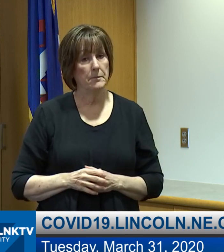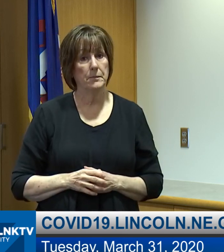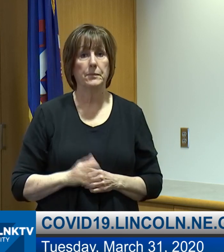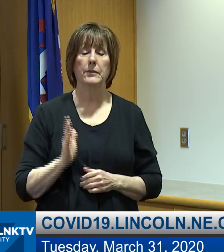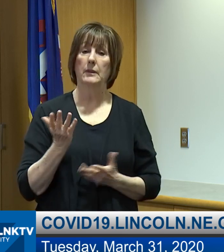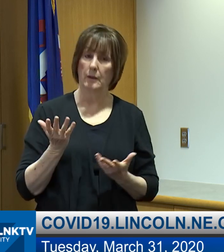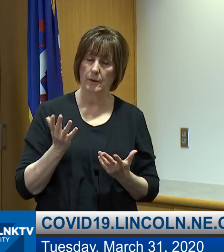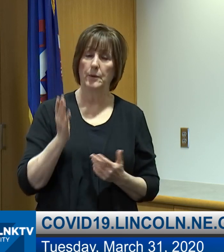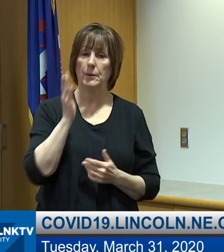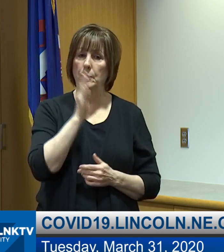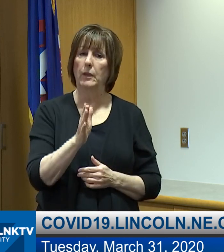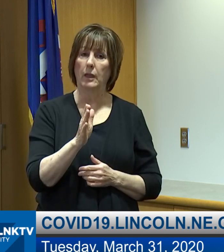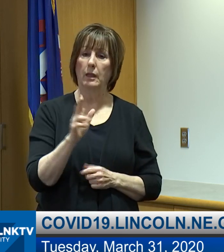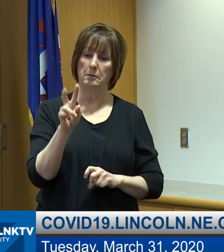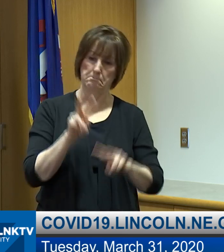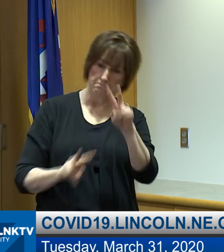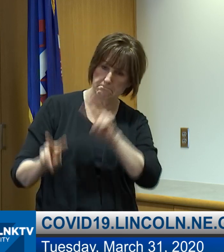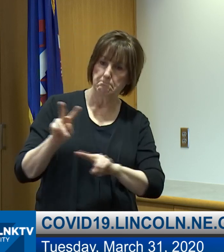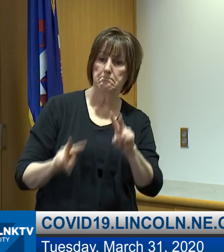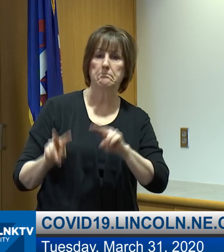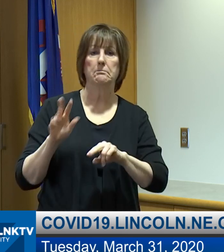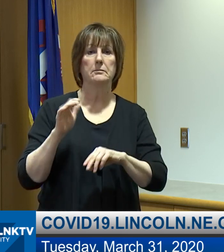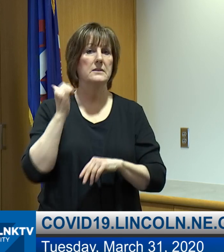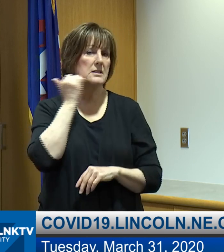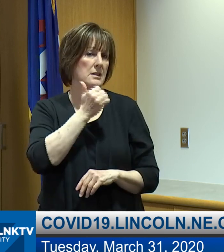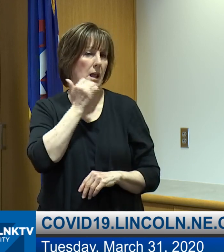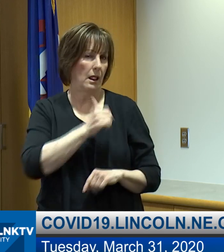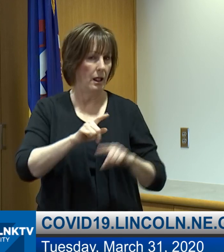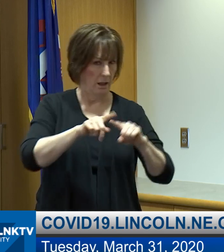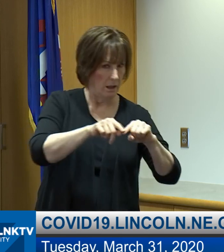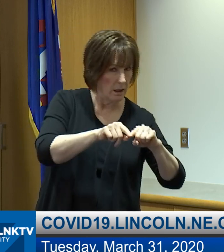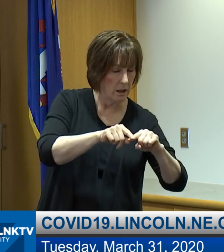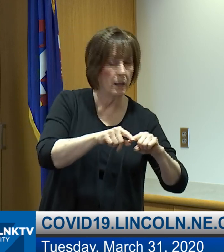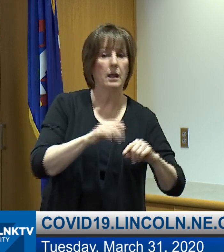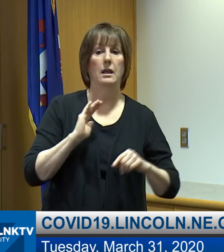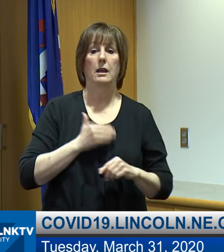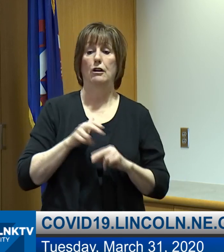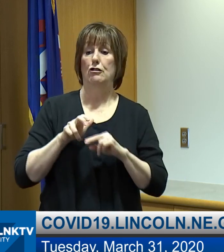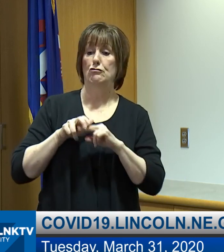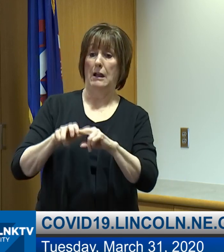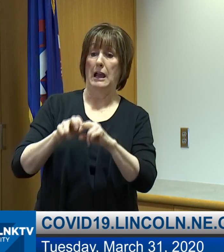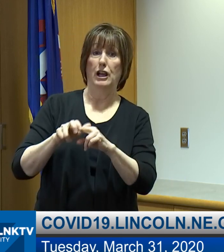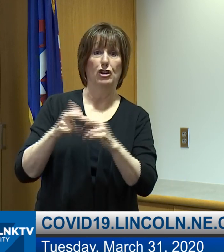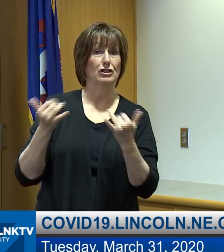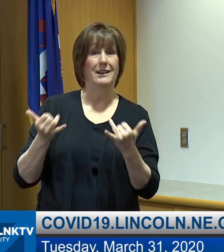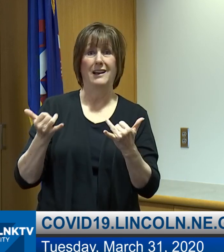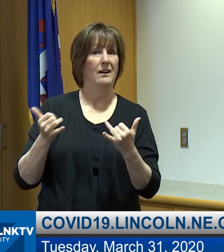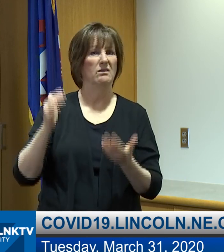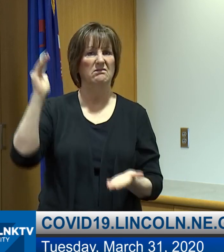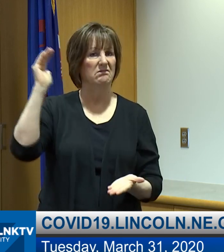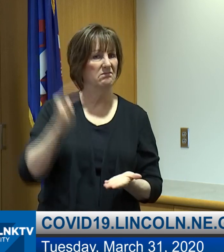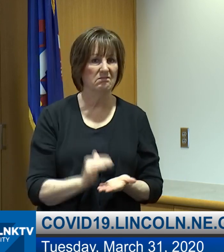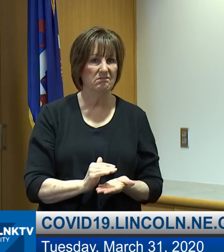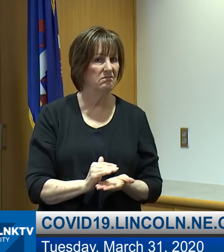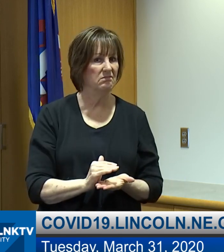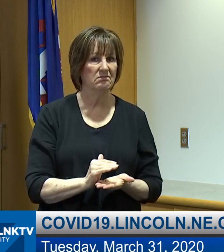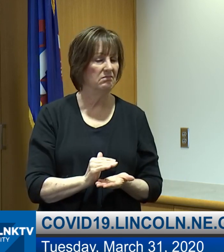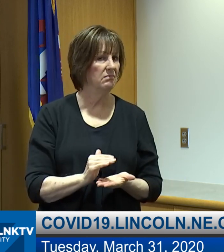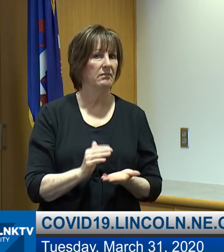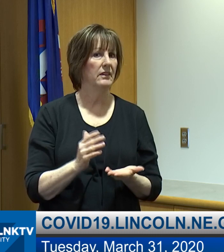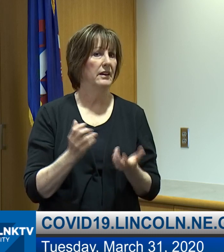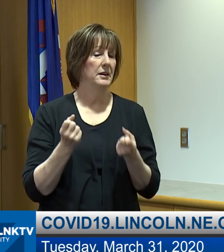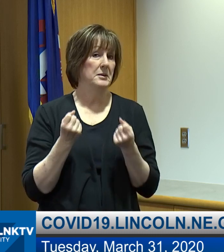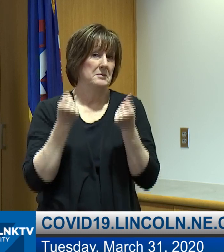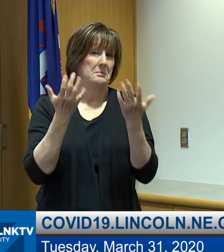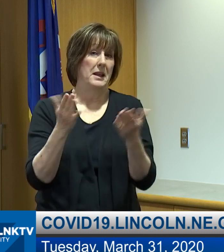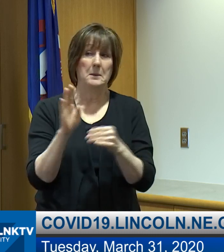We will assess that on a daily basis. Right now, our ridership has gotten so low, and with a lot